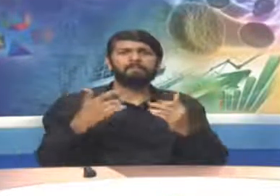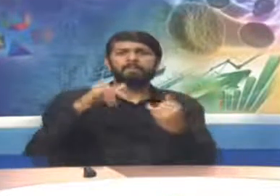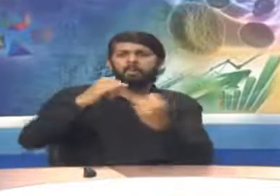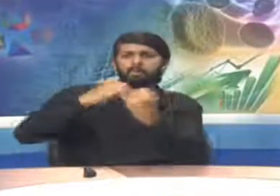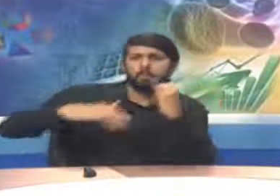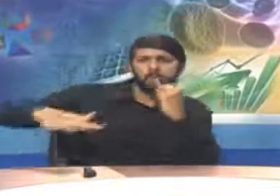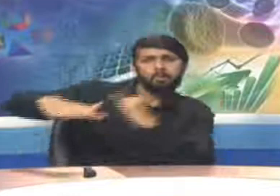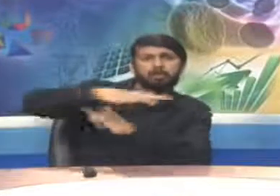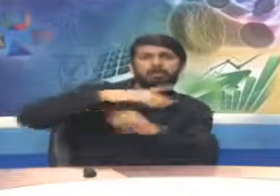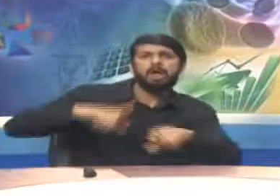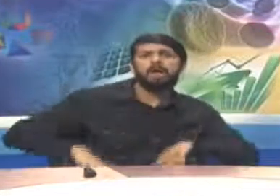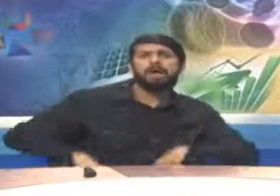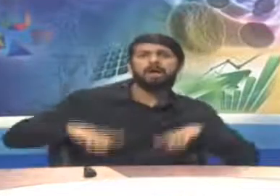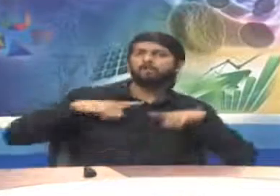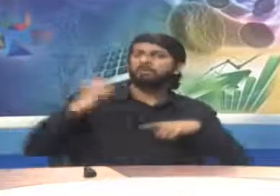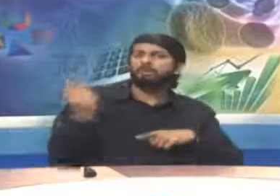the material